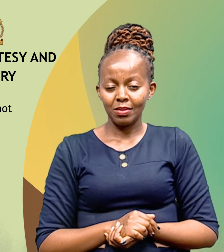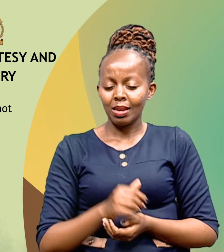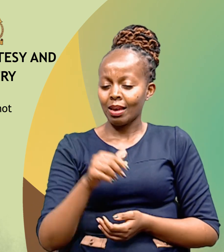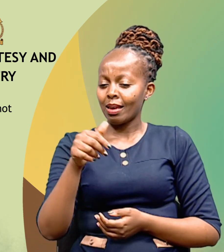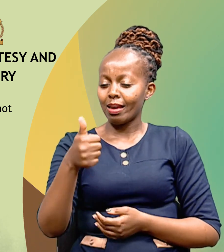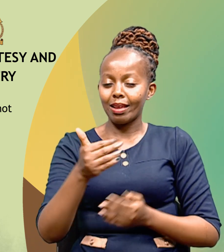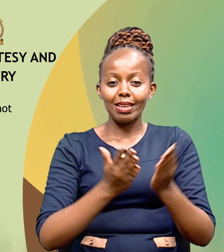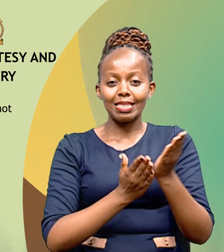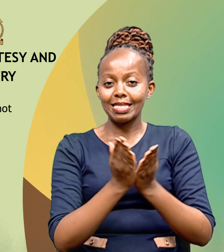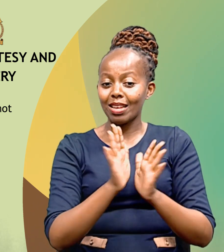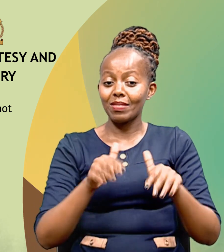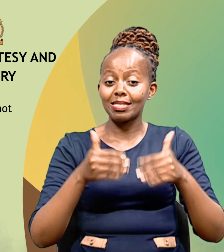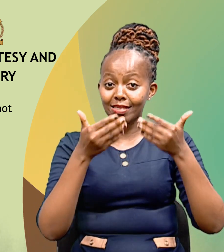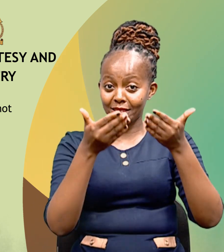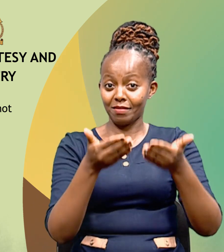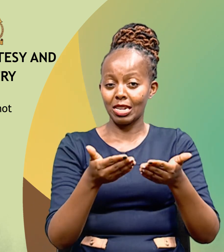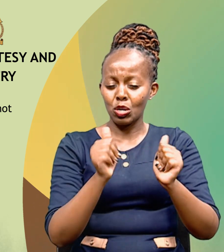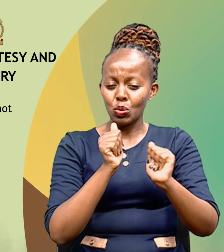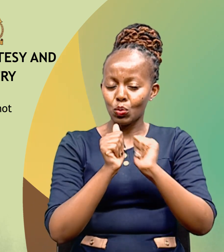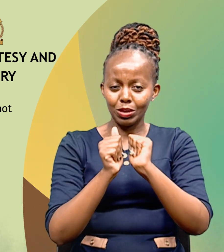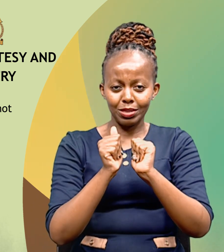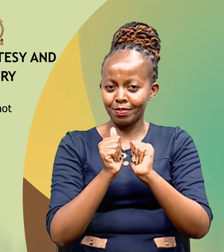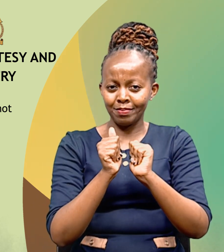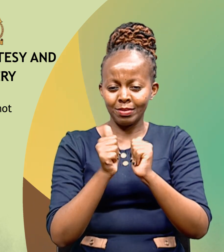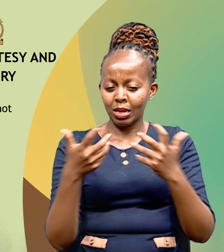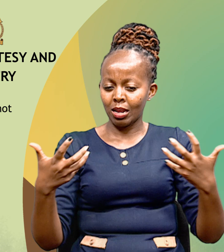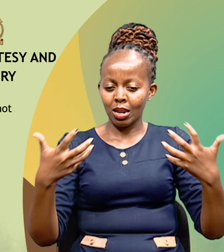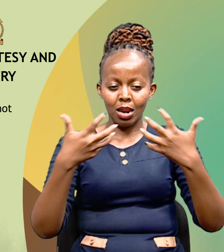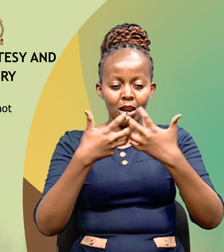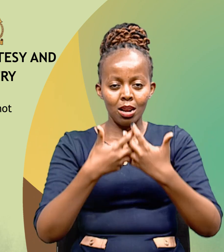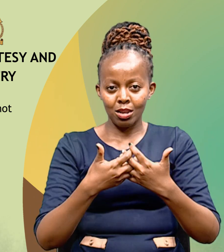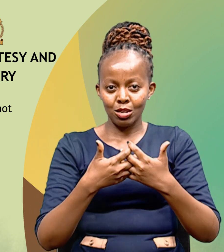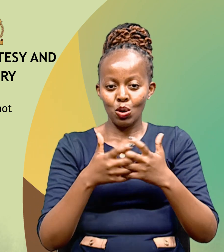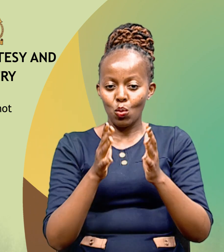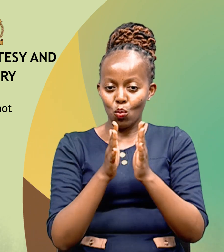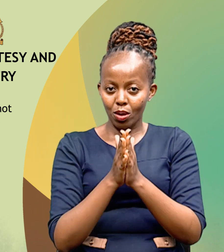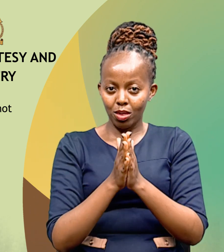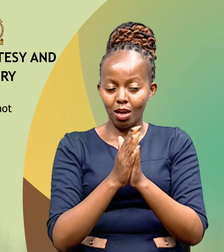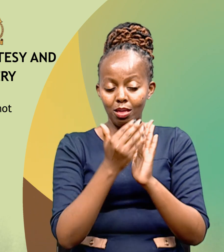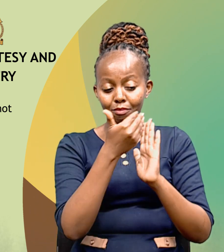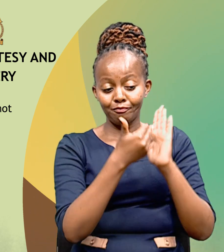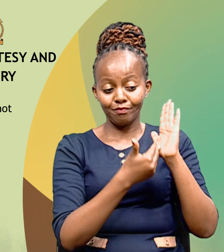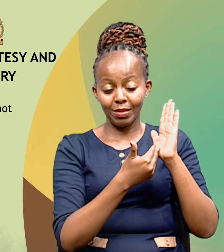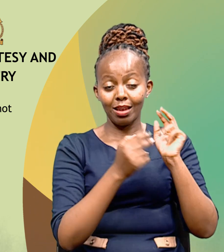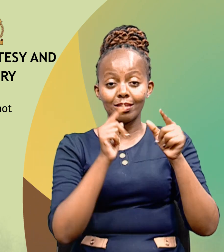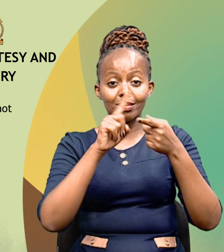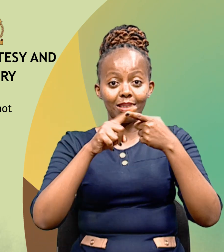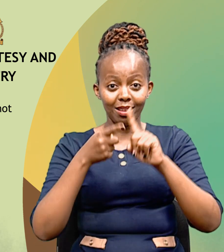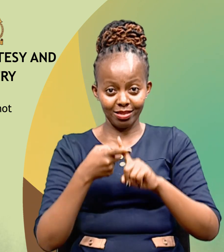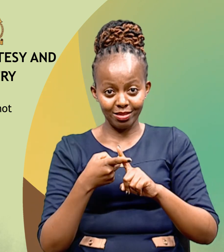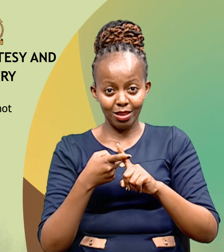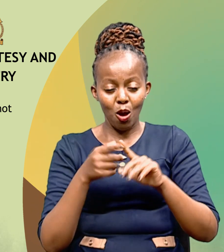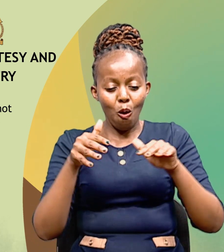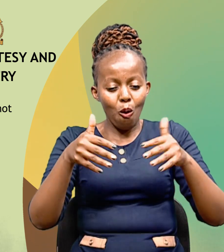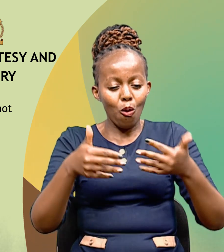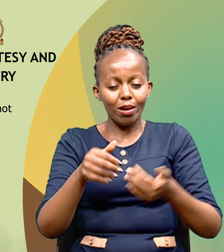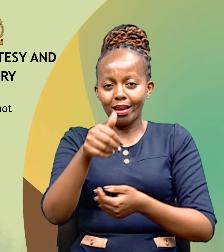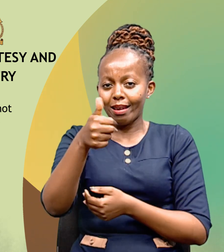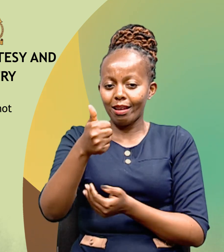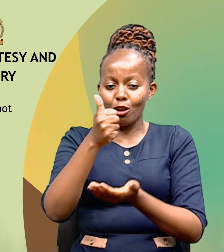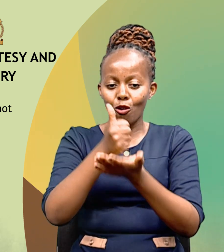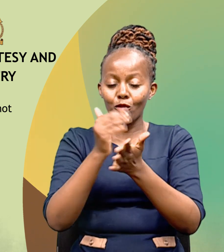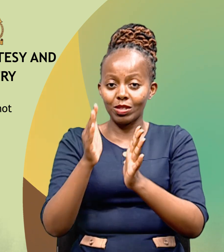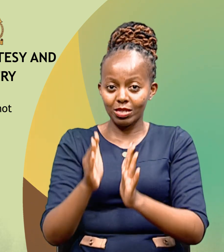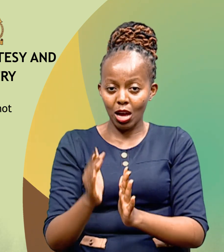Any service rendered that does not conform to the above standards or any